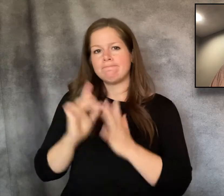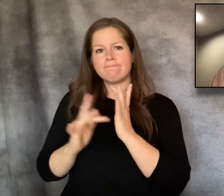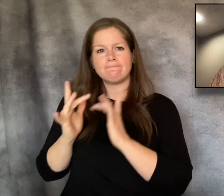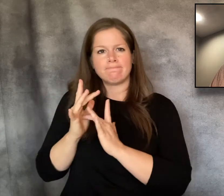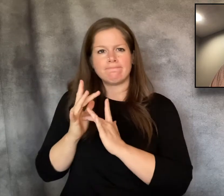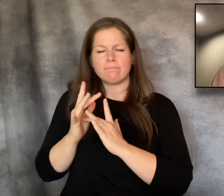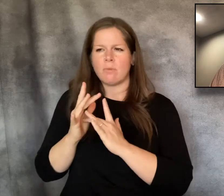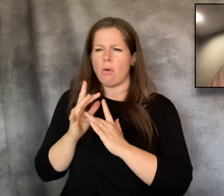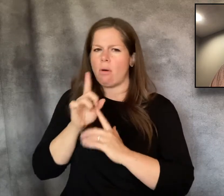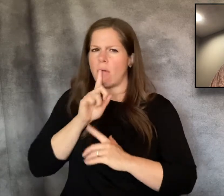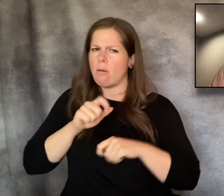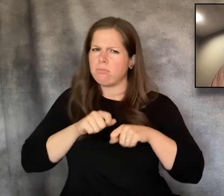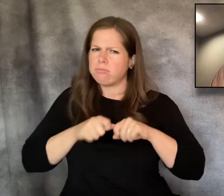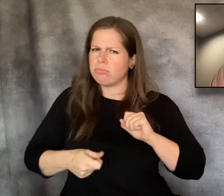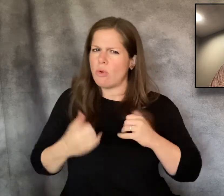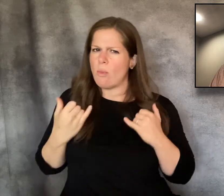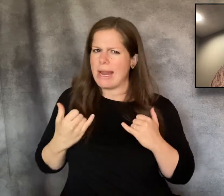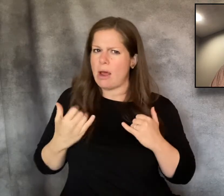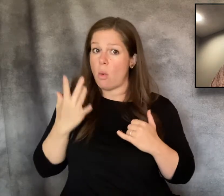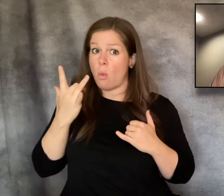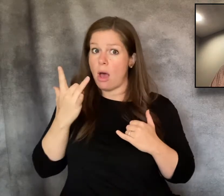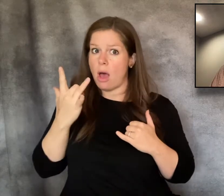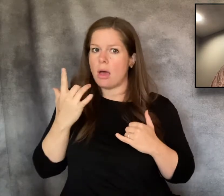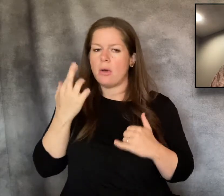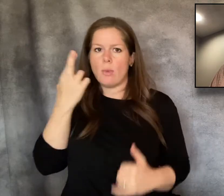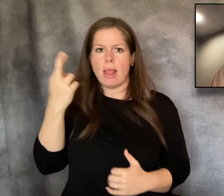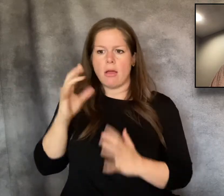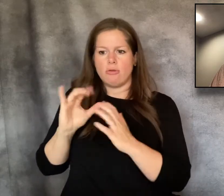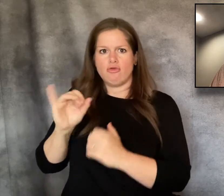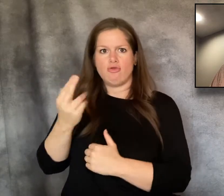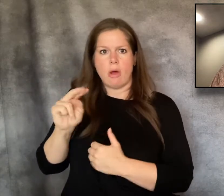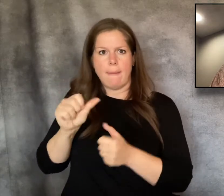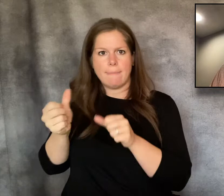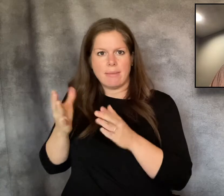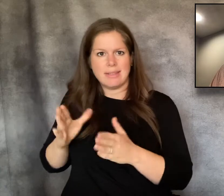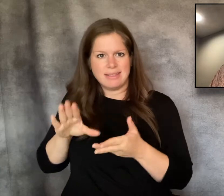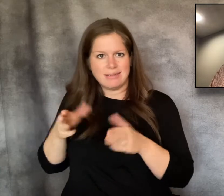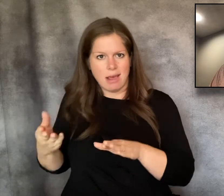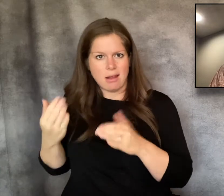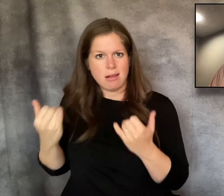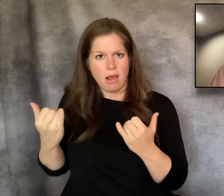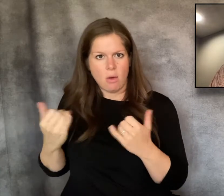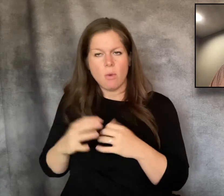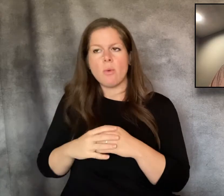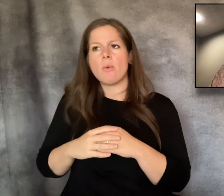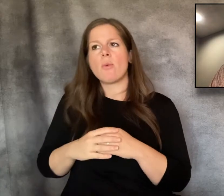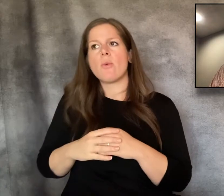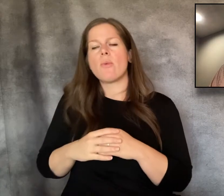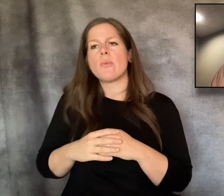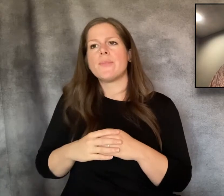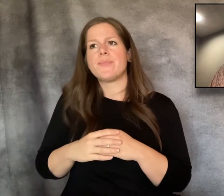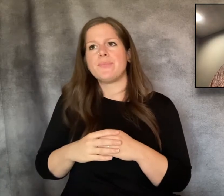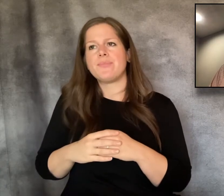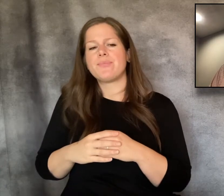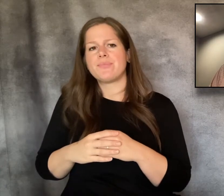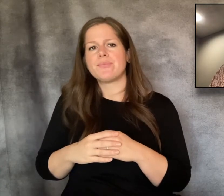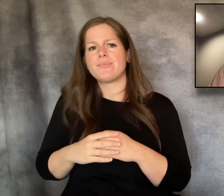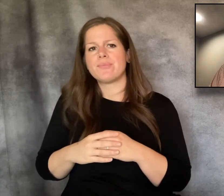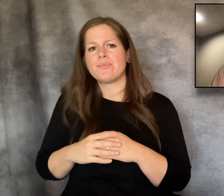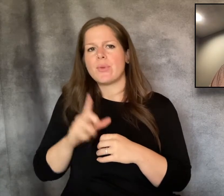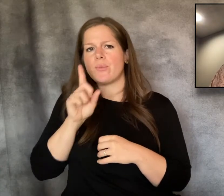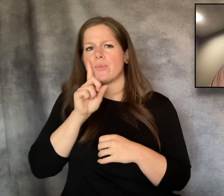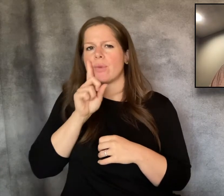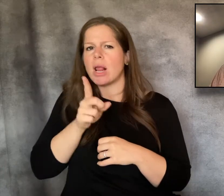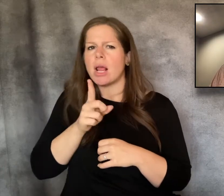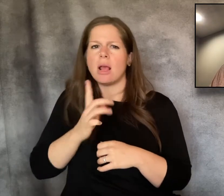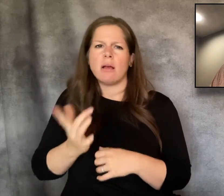of the death of John the Baptist, and in two chapters down the road in this book, He's addressing his future with Peter, so he knows the story.